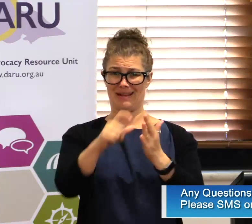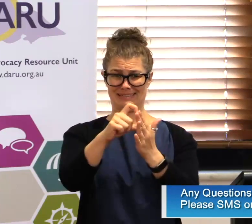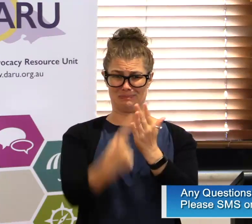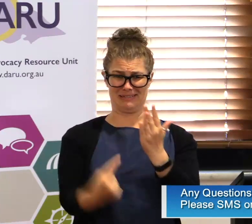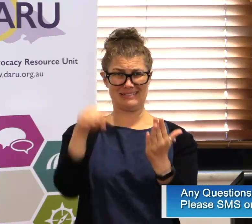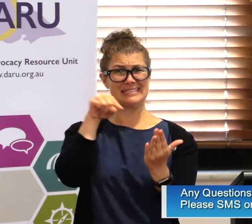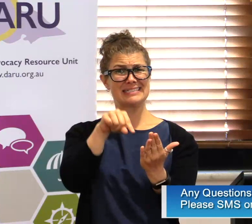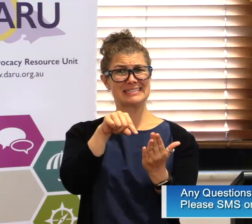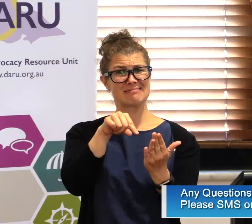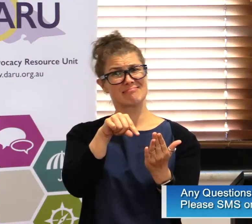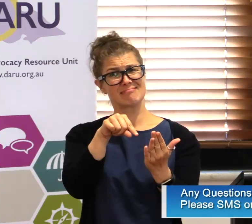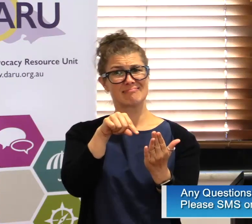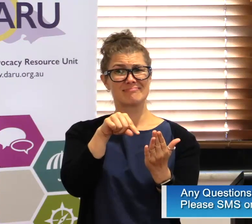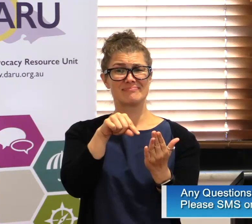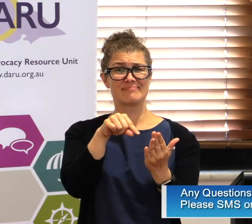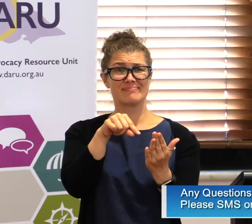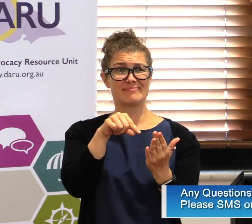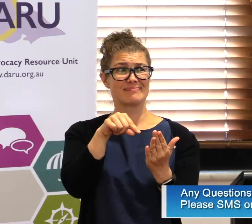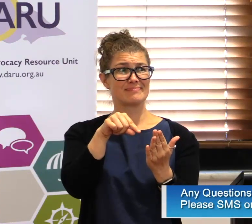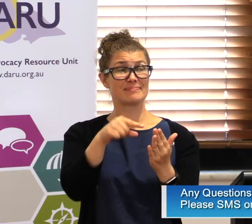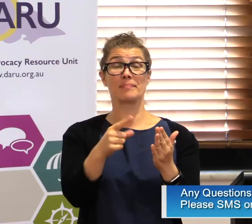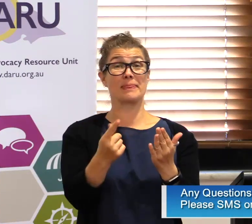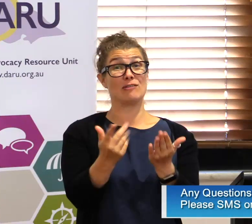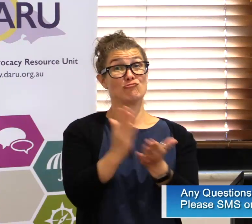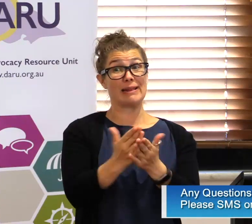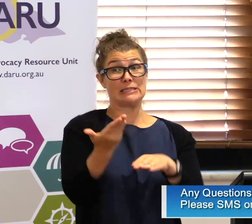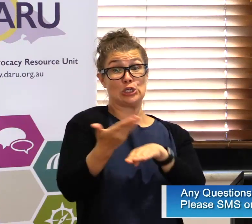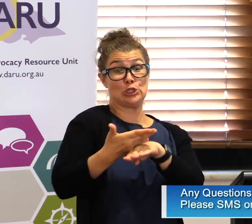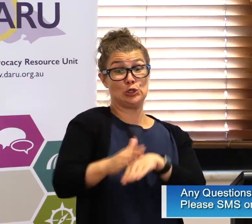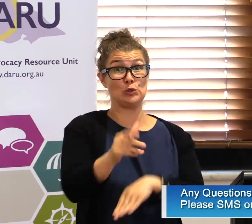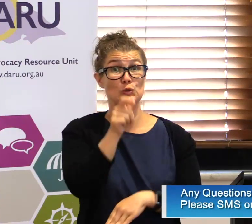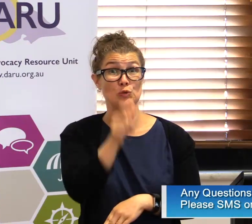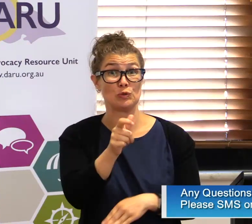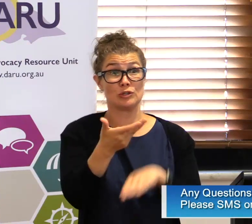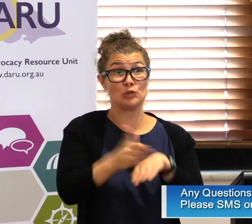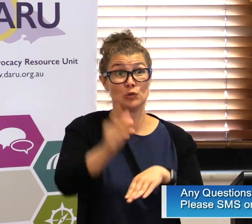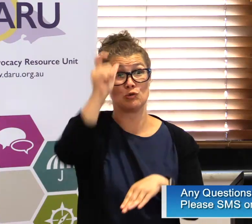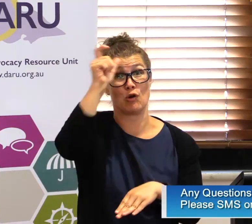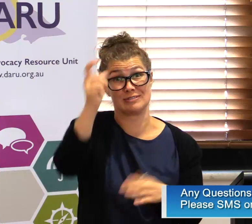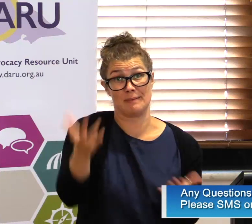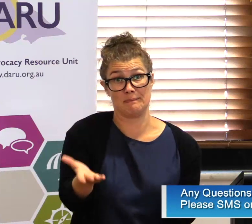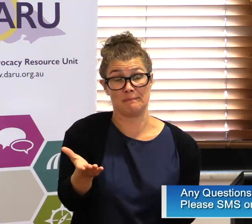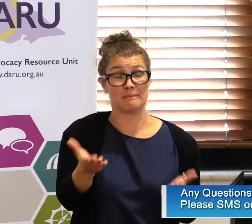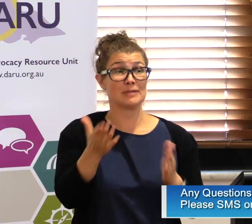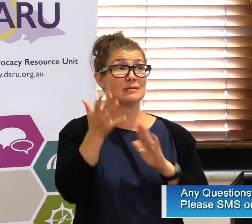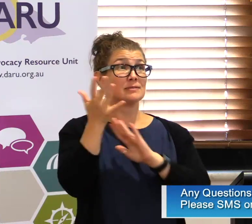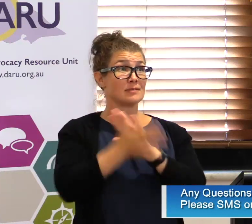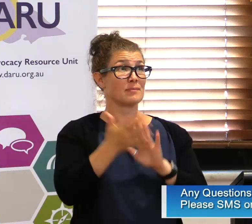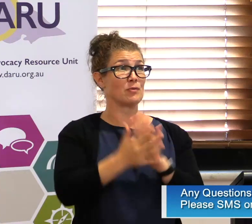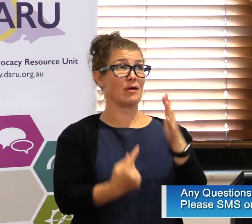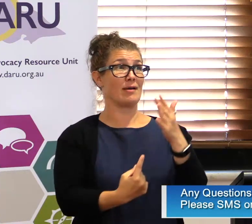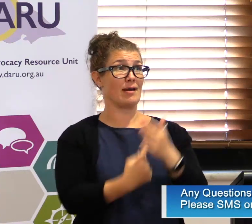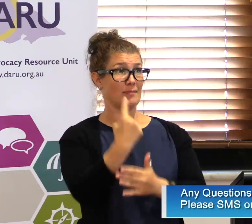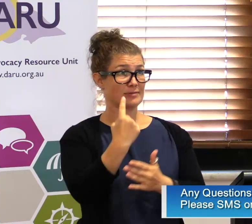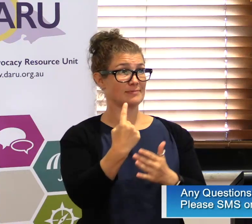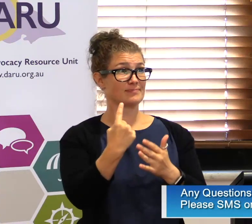known, is quite a new concept in many ways. And what happens is then the orthopaedic movement